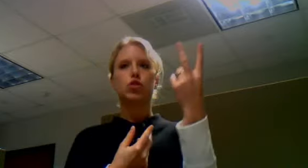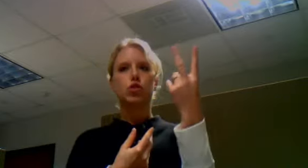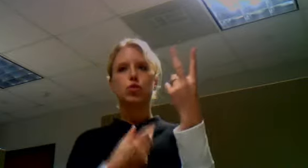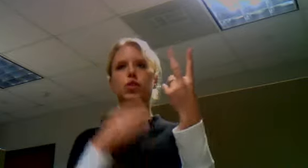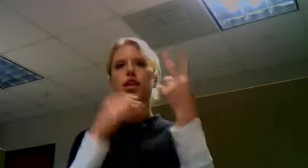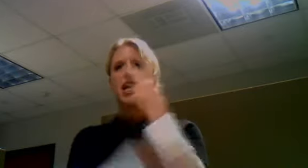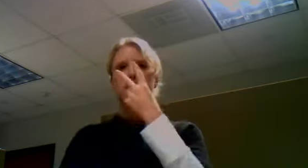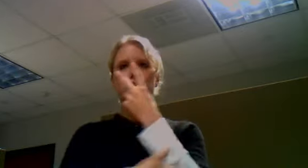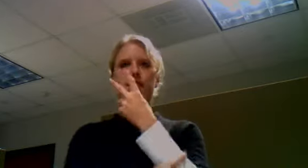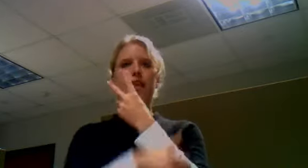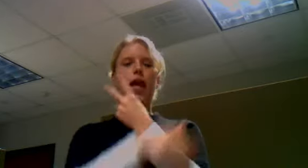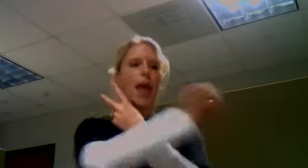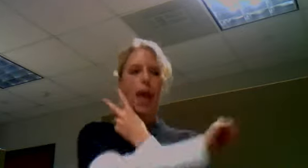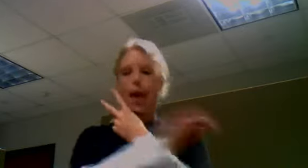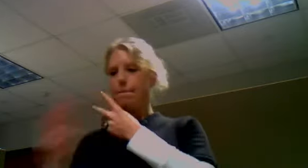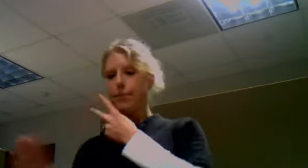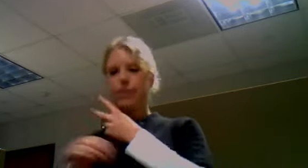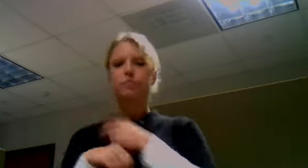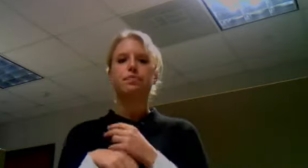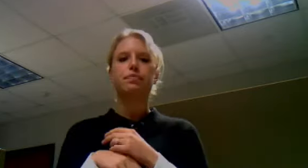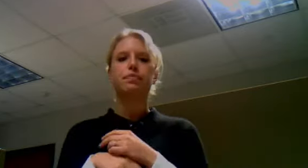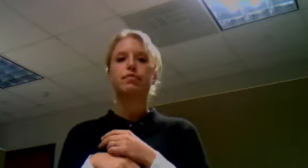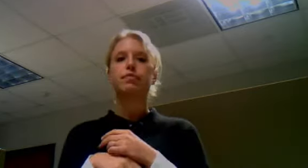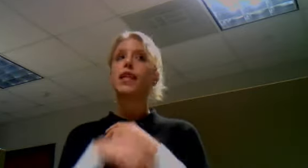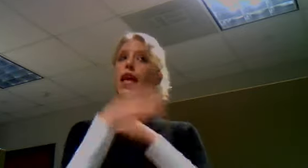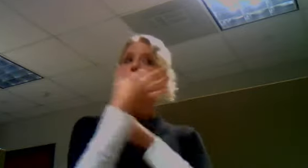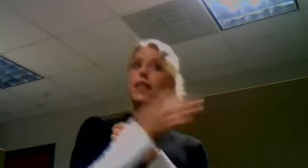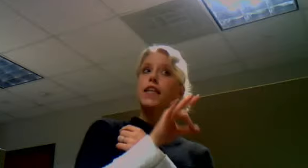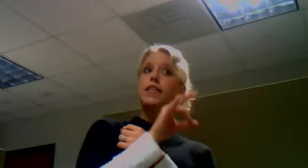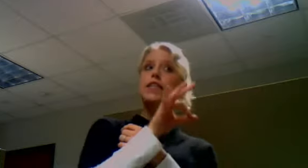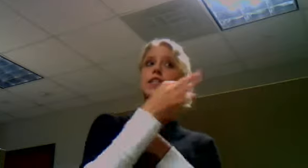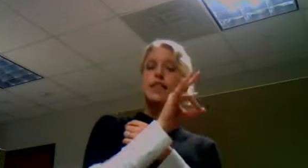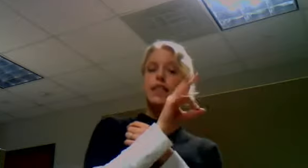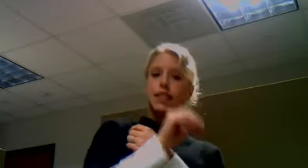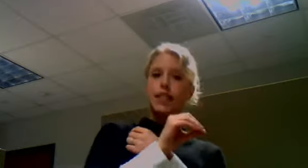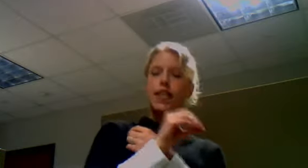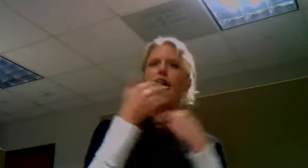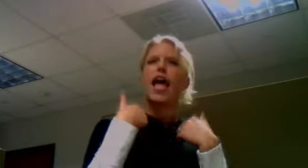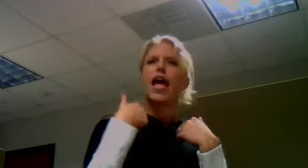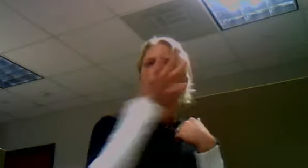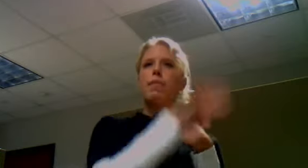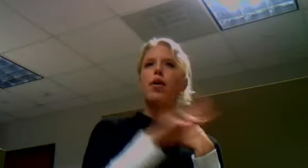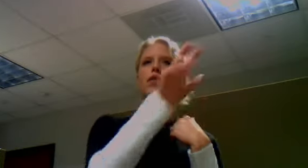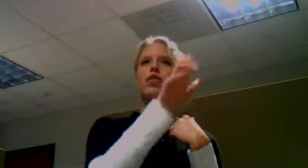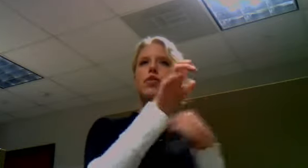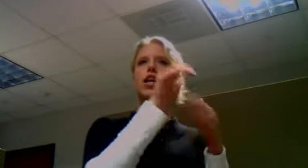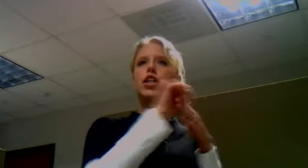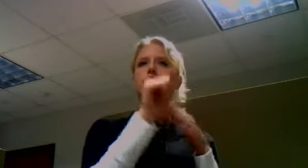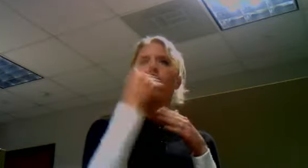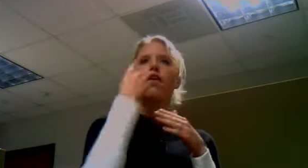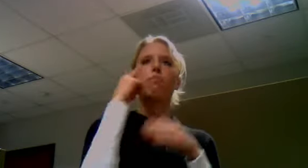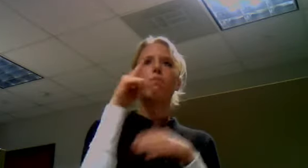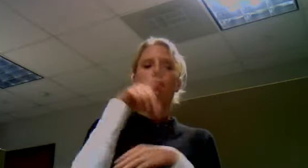B. Country A in 1990 had about $300 per capita GDP, as compared with country